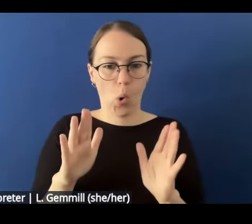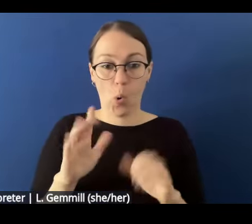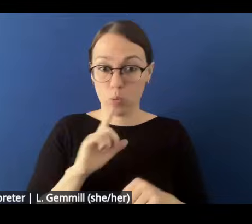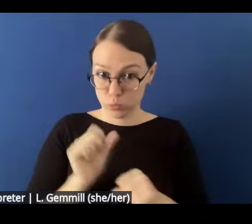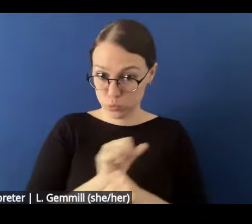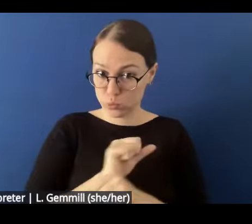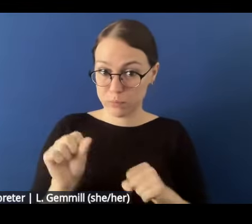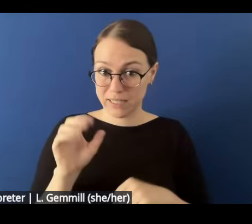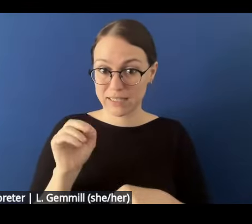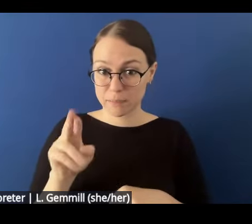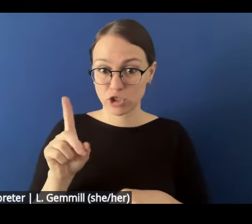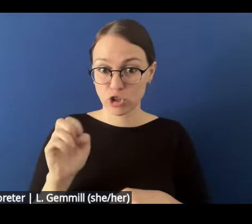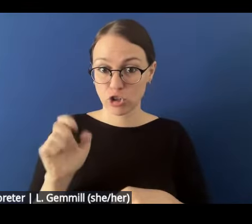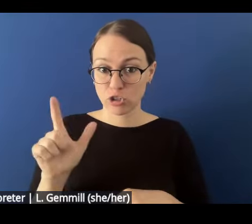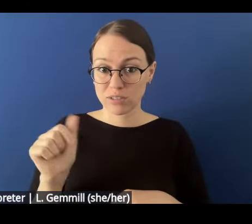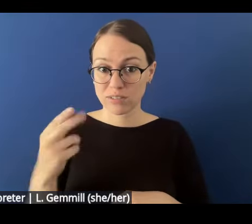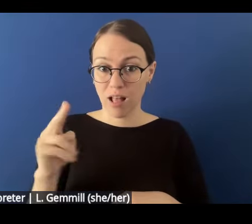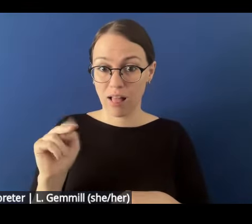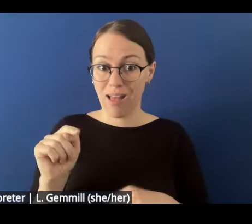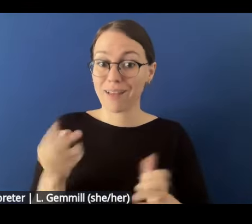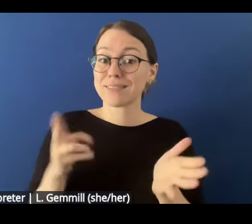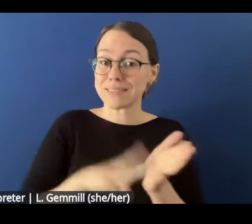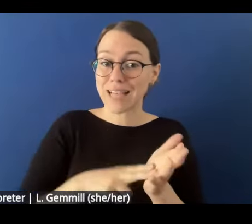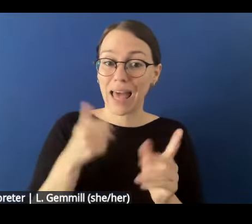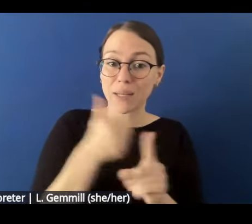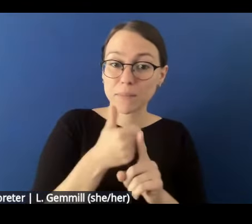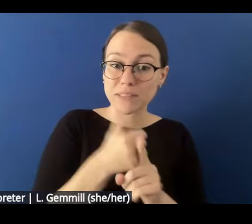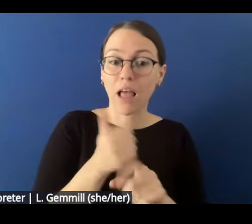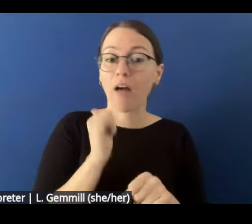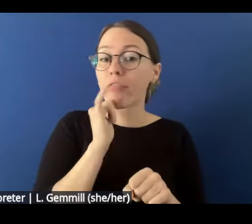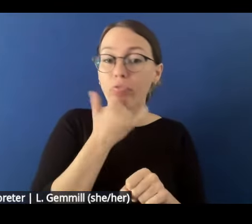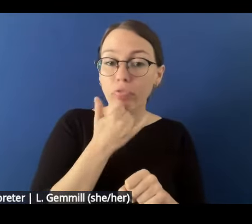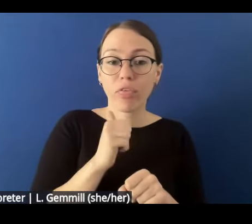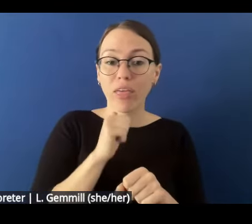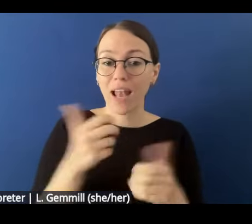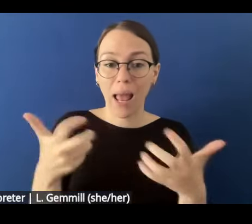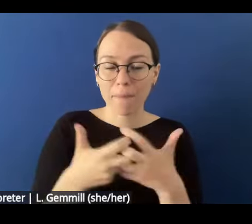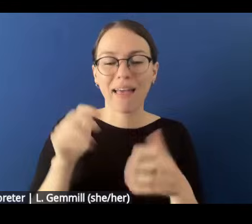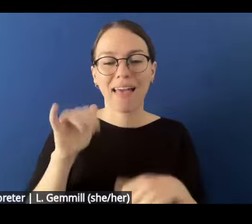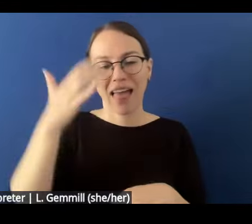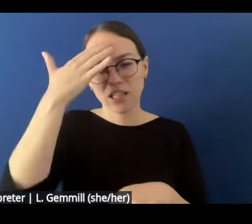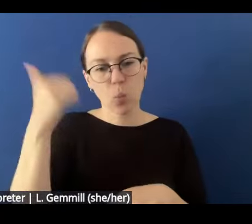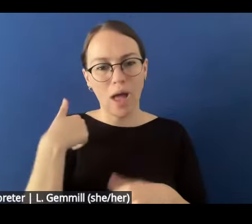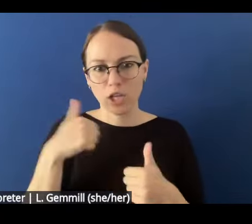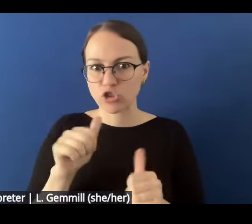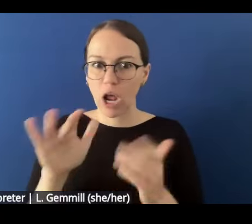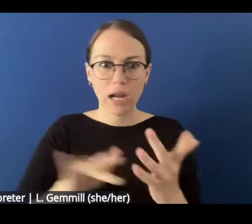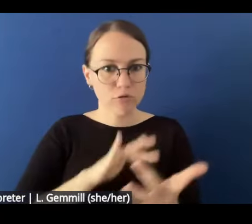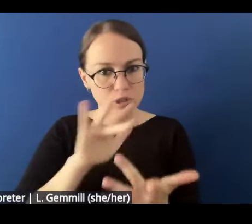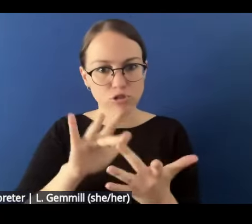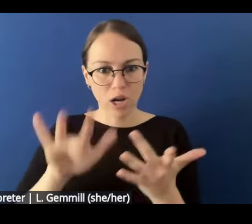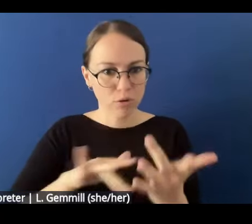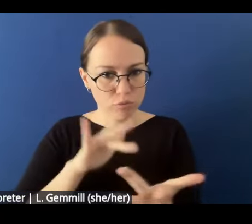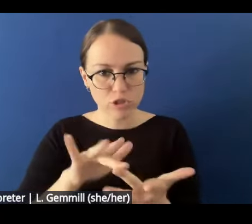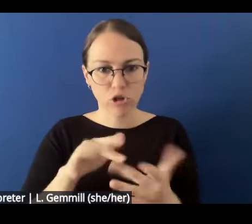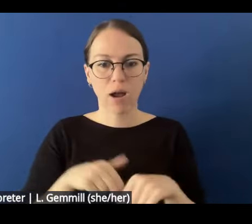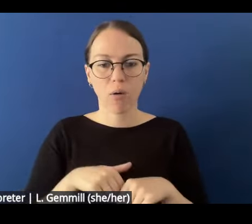match. That's why we tried to reach out, tried to get information. Okay, but I'm just looking at another person